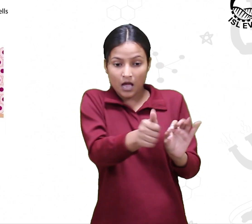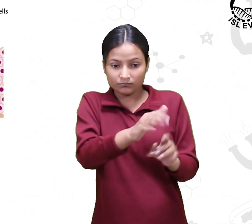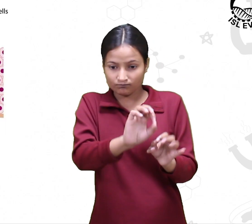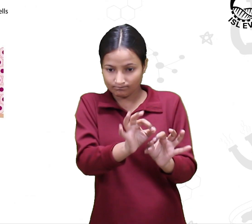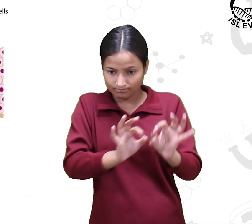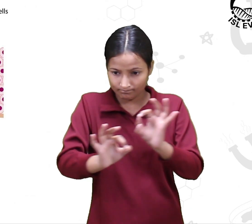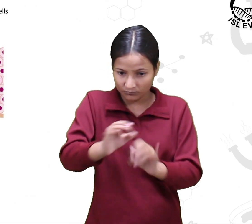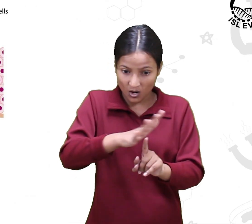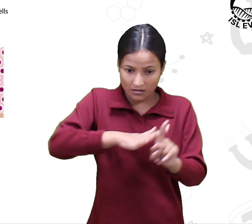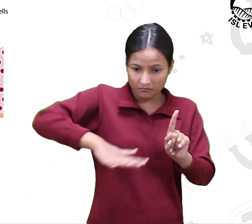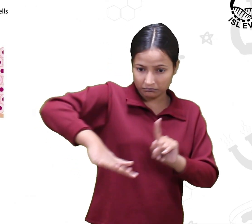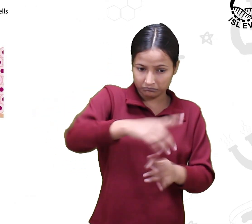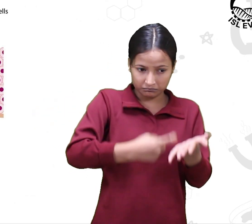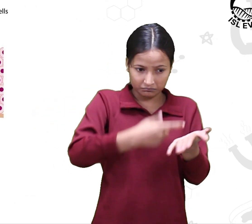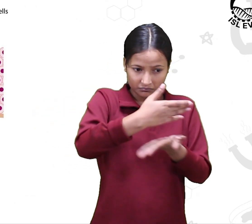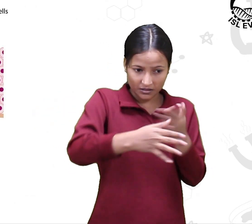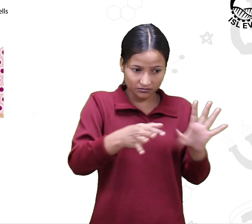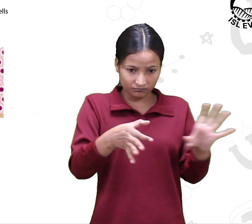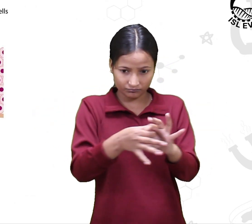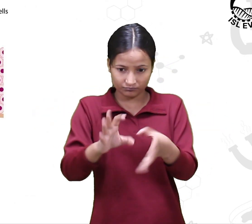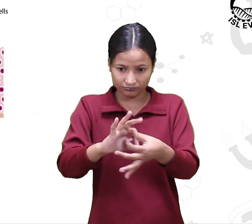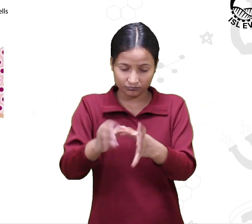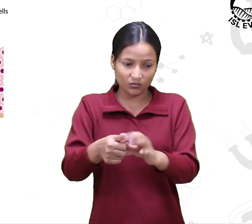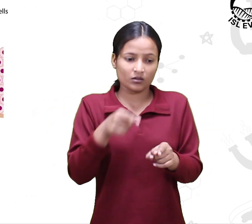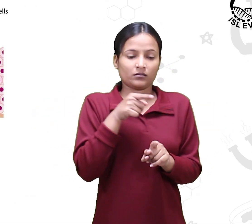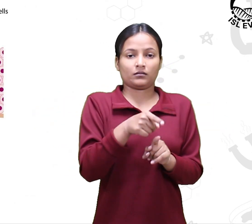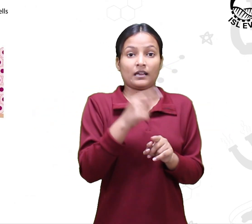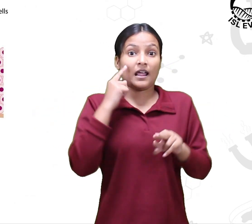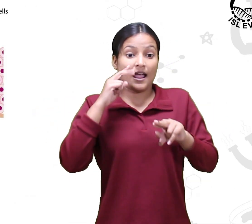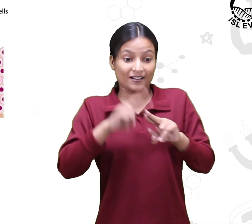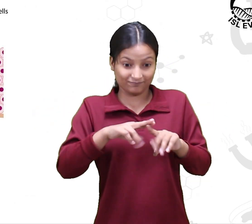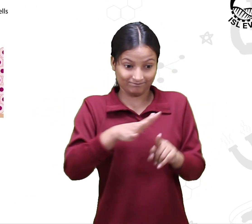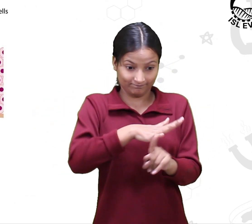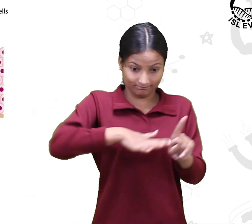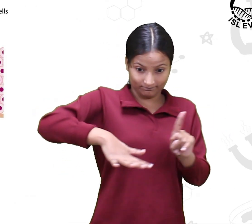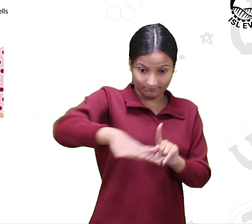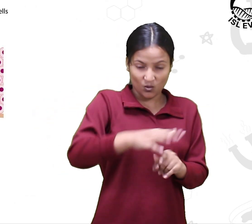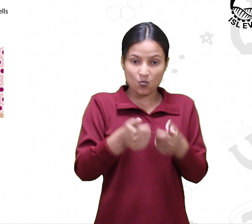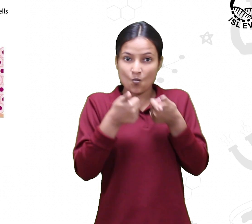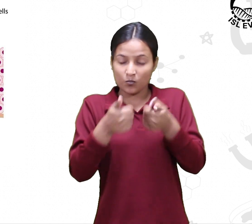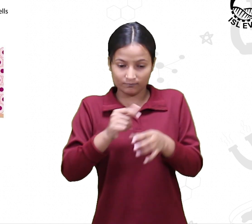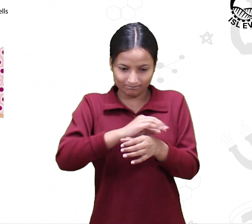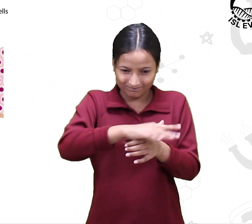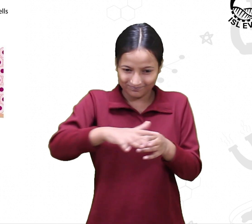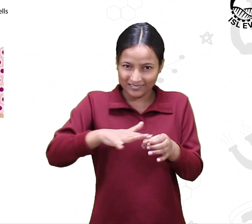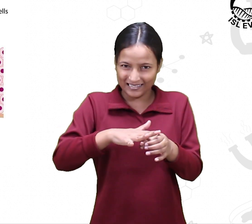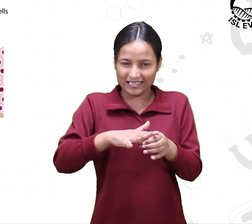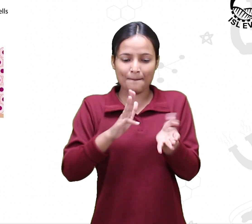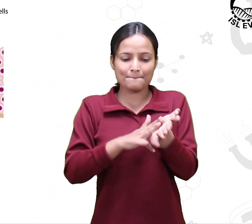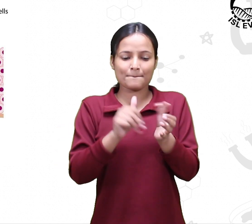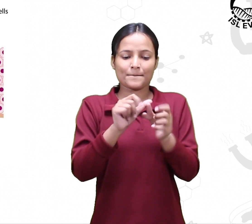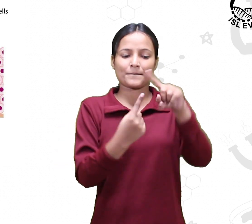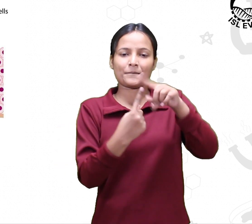of these cells with their other neighboring cells and their matrix is normal, when they can speak to each other